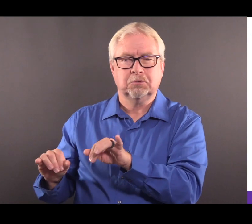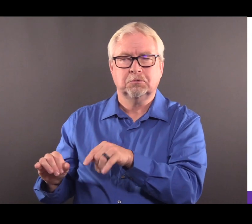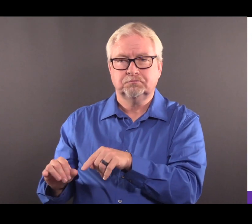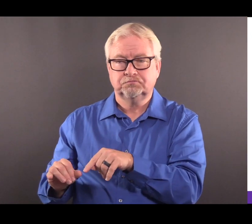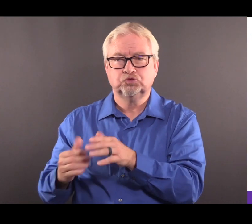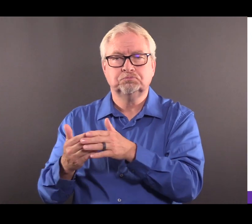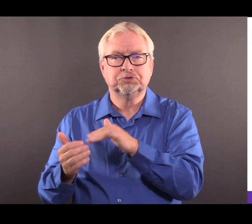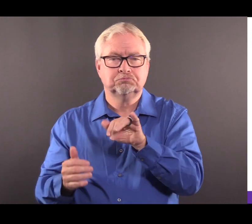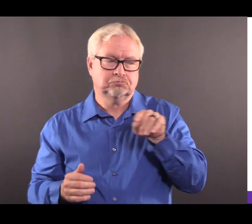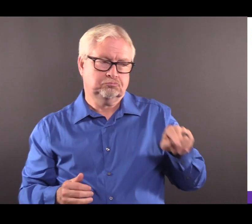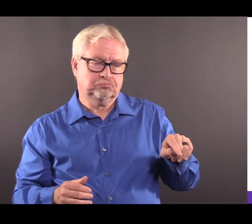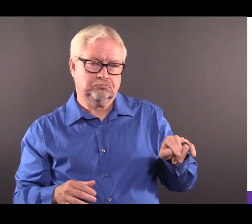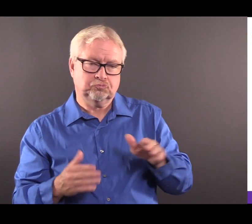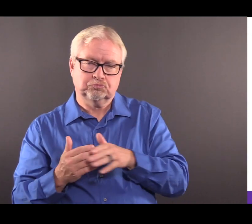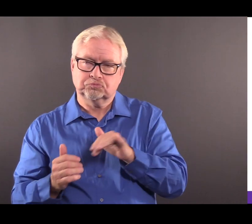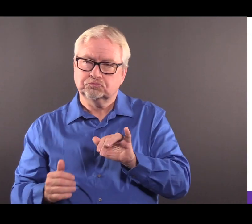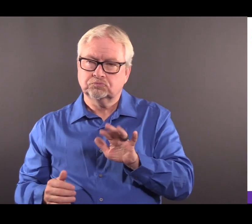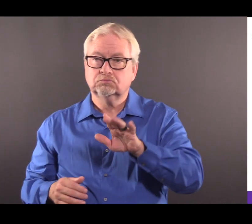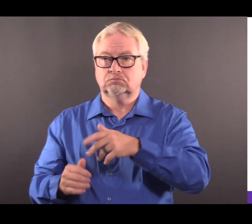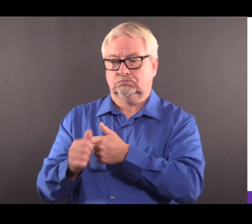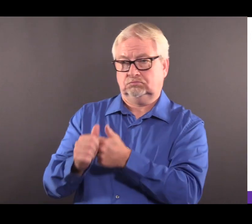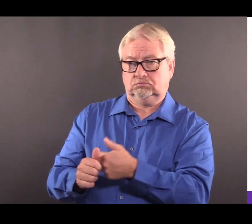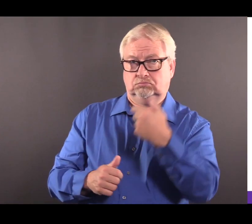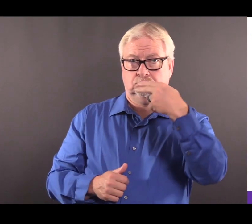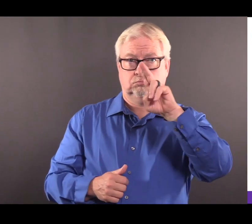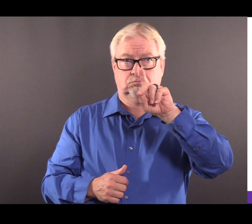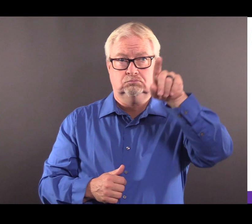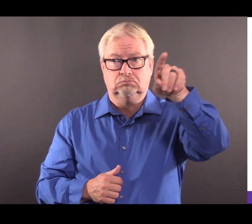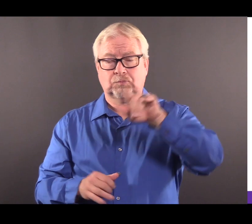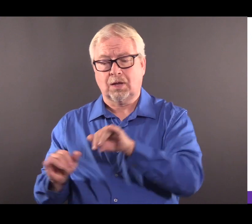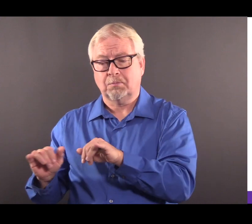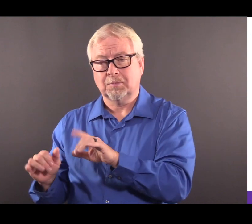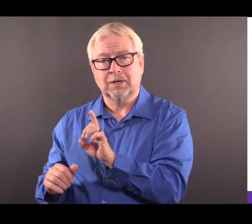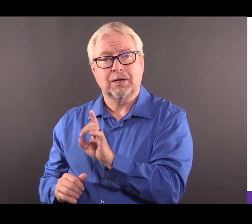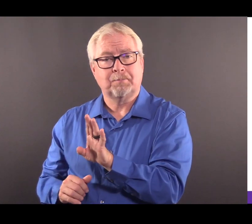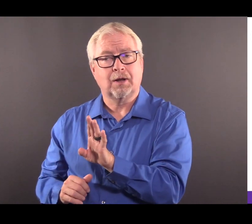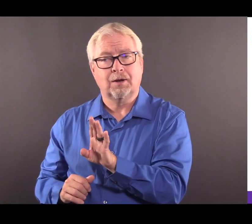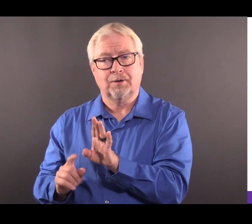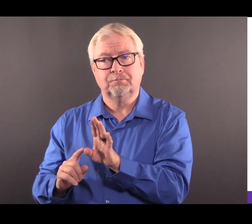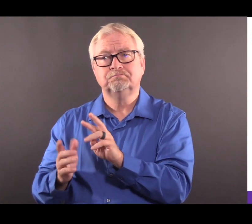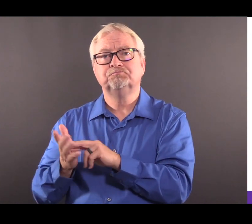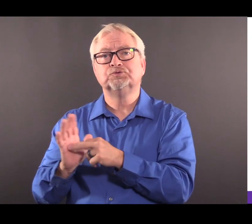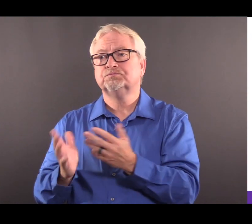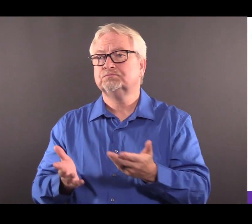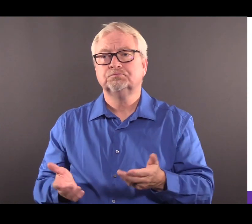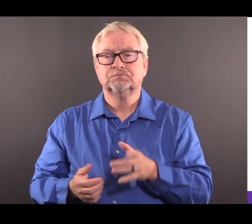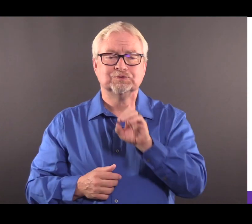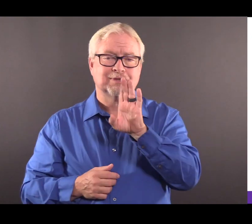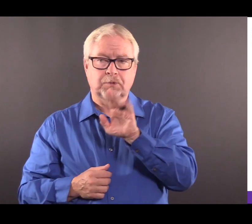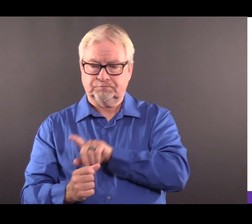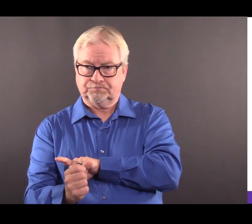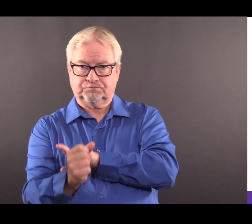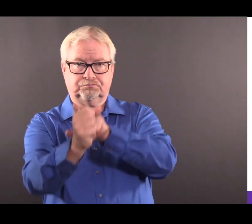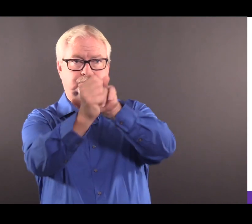is comparable in all other respects. According to HUD, a comparable database is